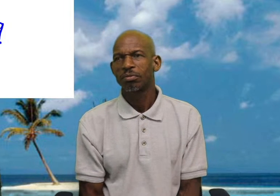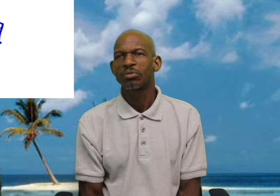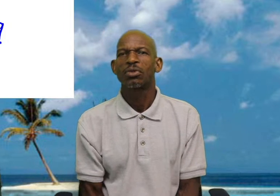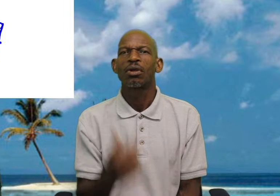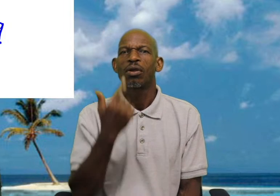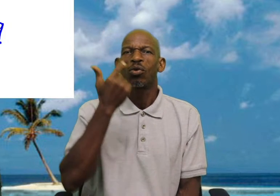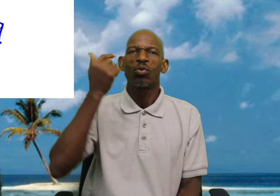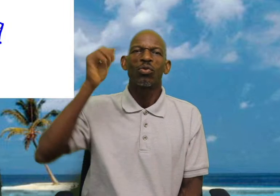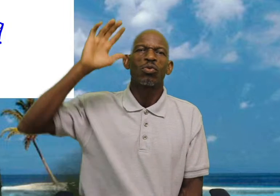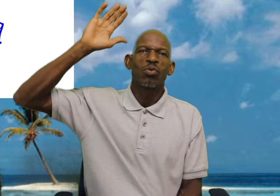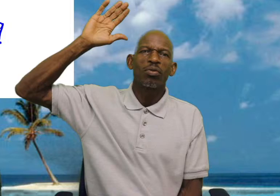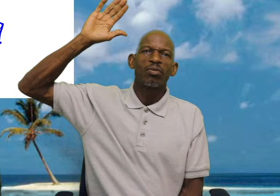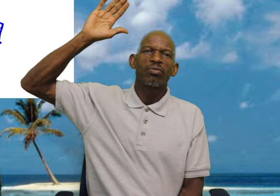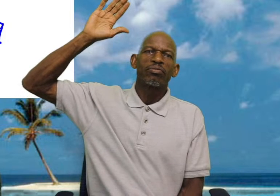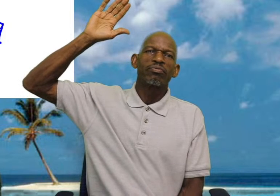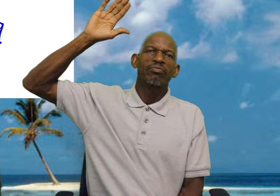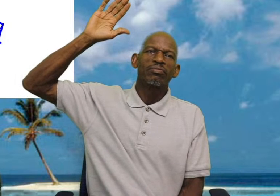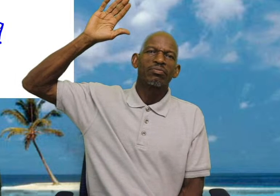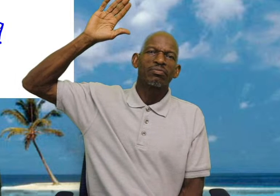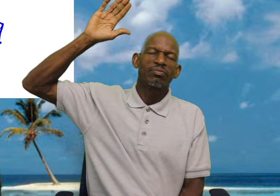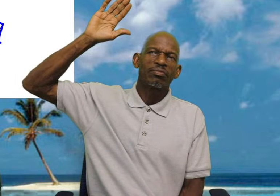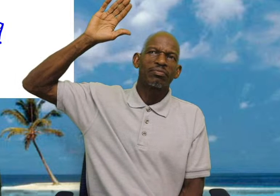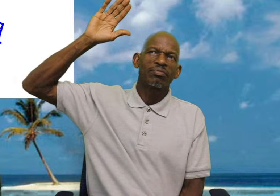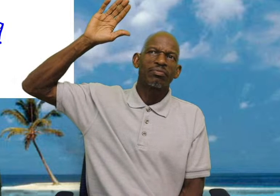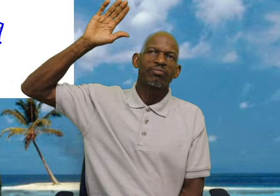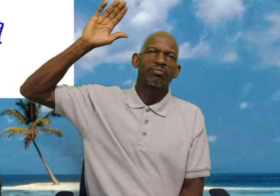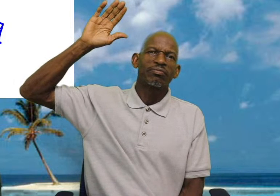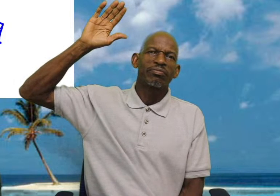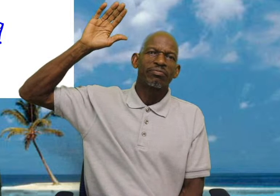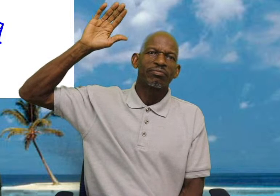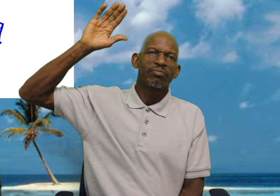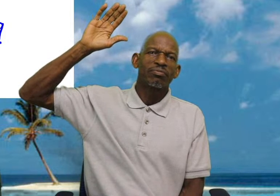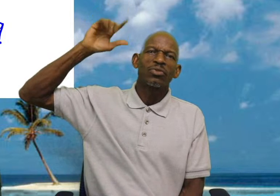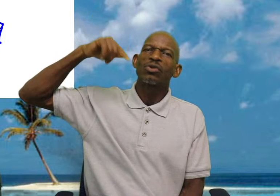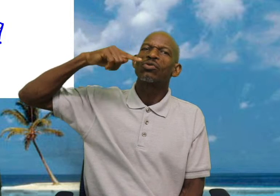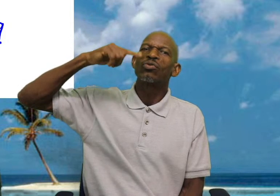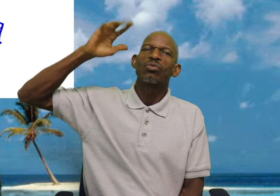has something say about yourself, but you're using your name?